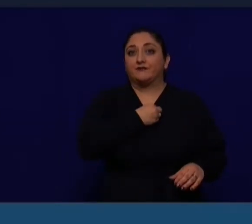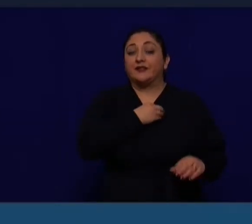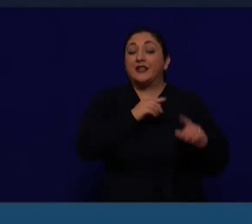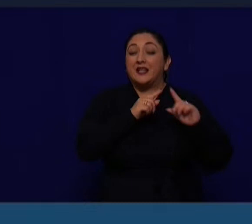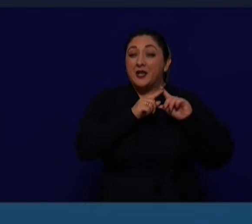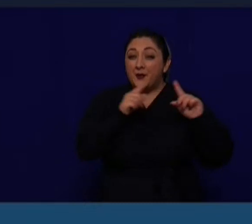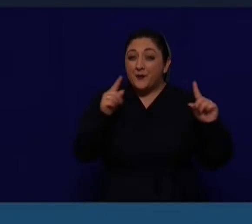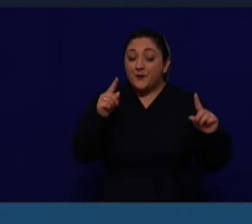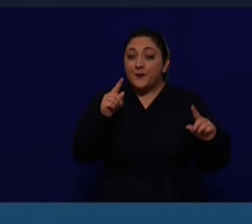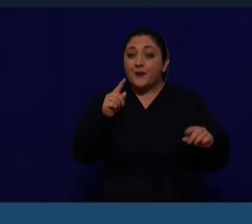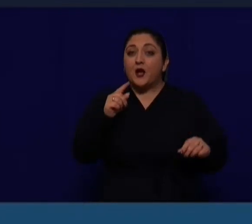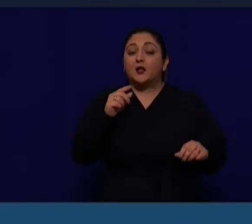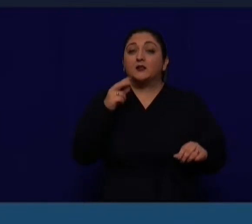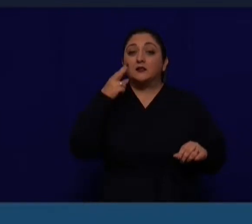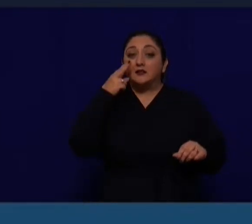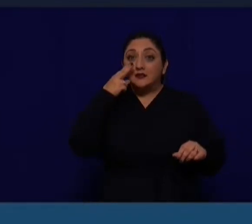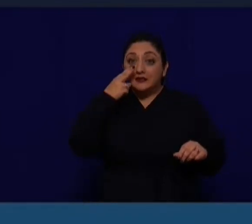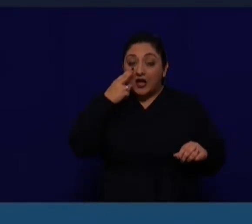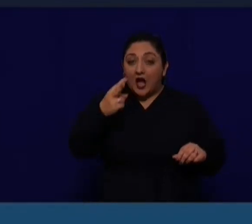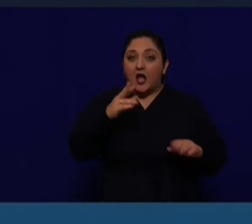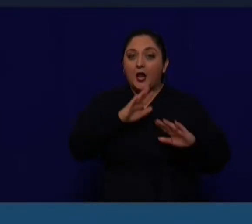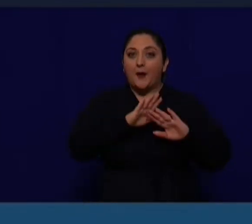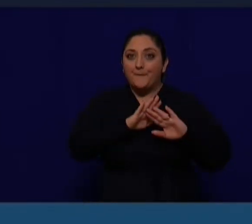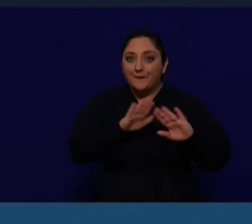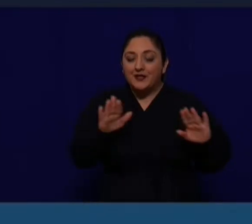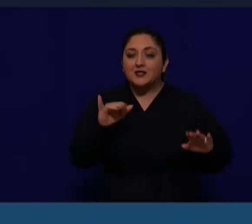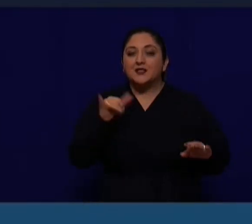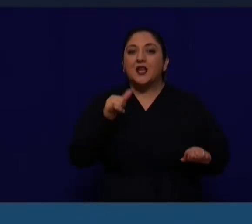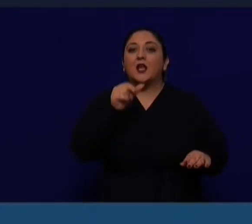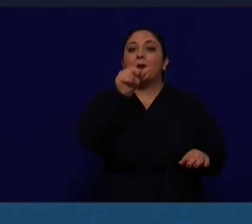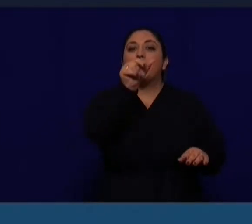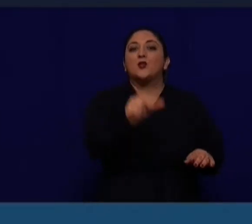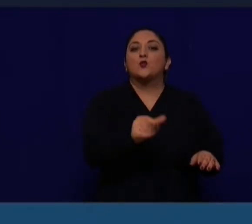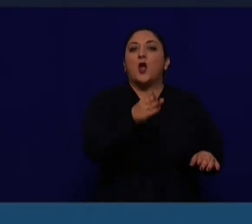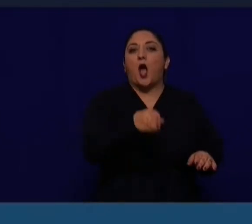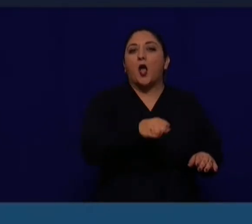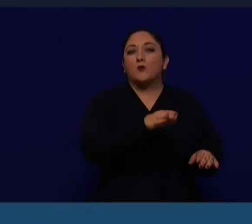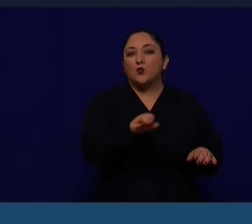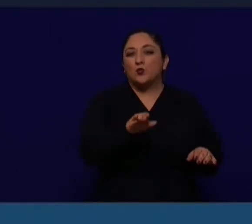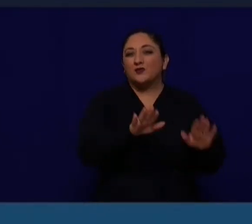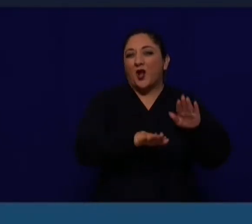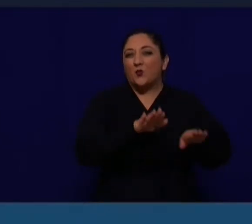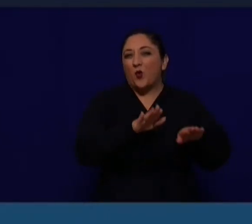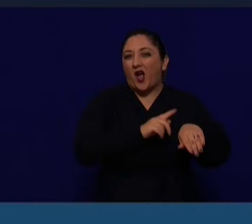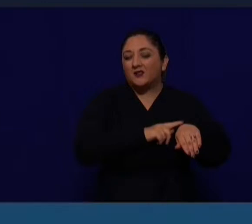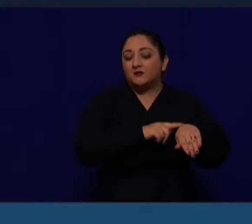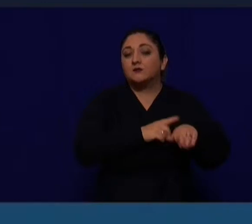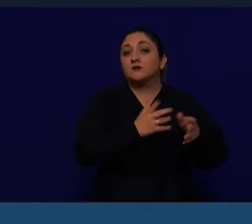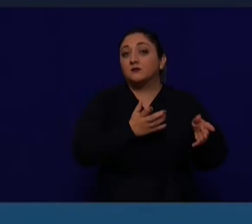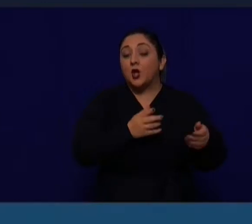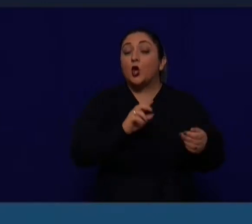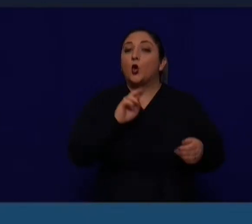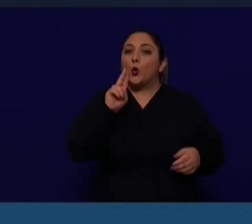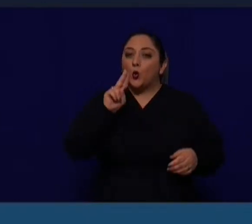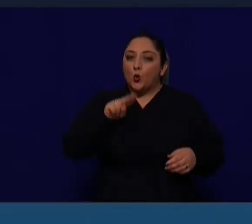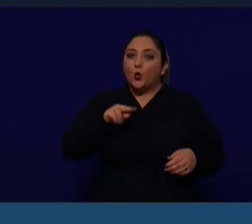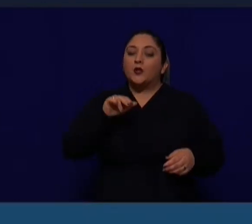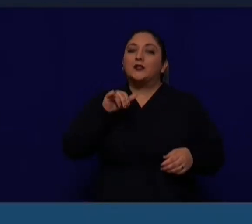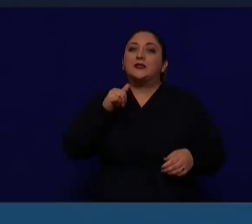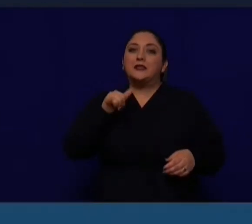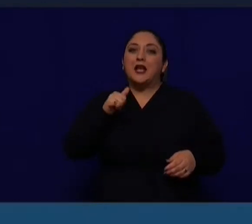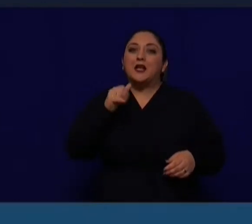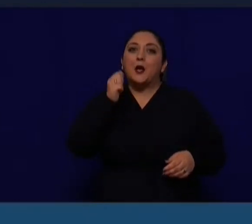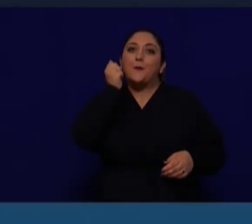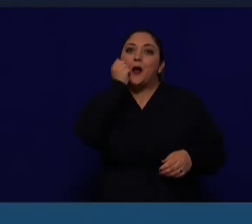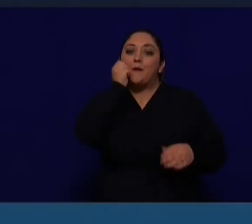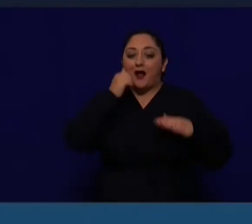biss jaraw dak il-pazjenti li jkunu qegħdin bil-griżma tal-morda u l-missirijiet waqt il-delivery jistaw jidħlu